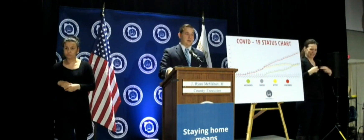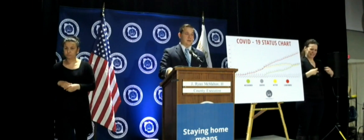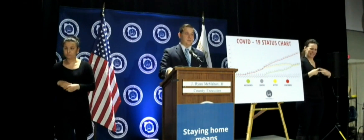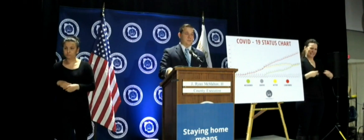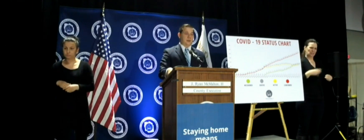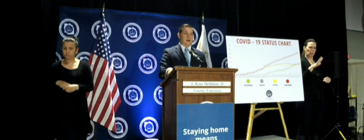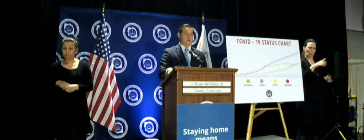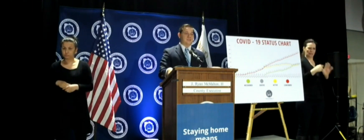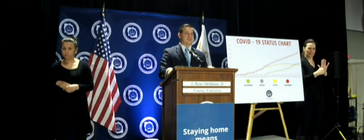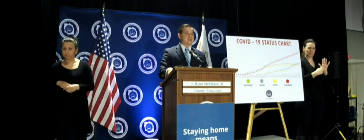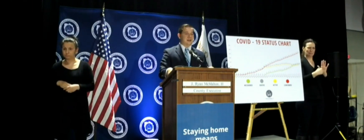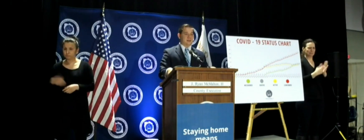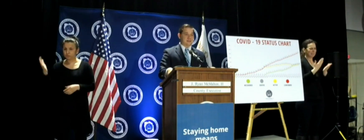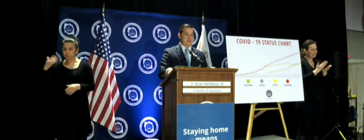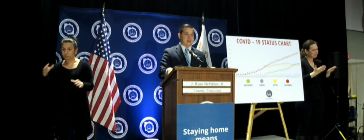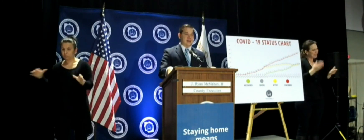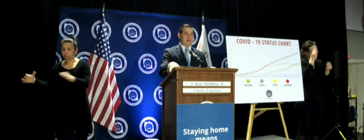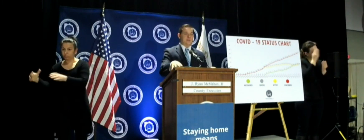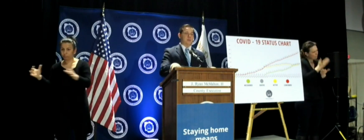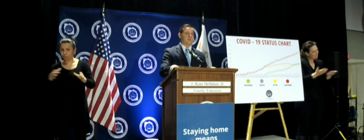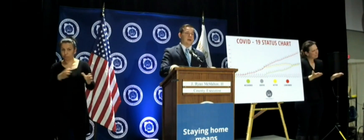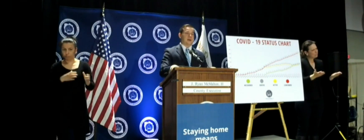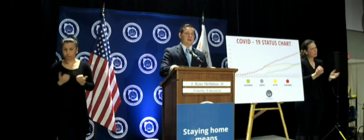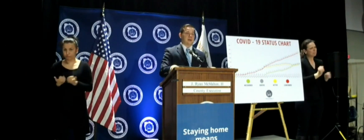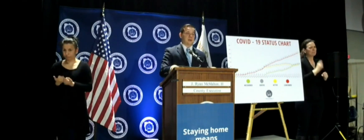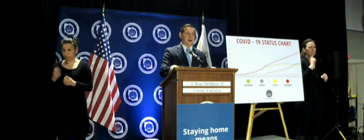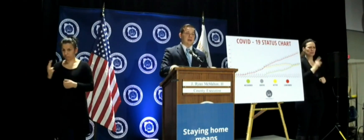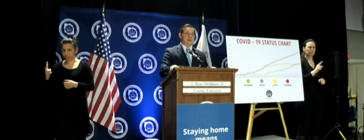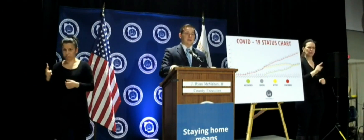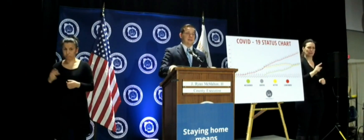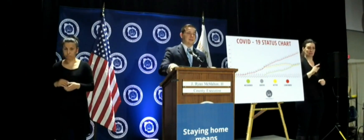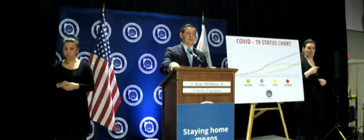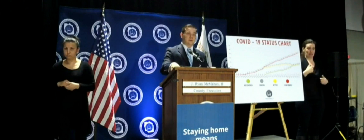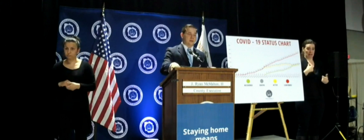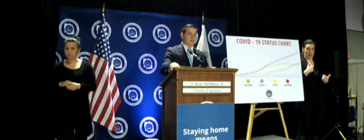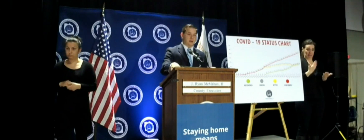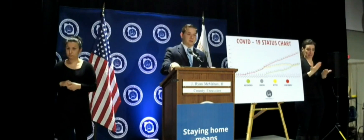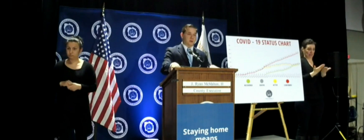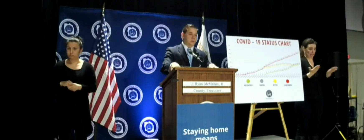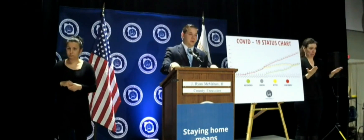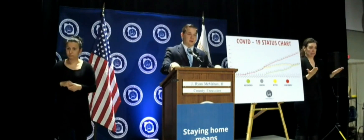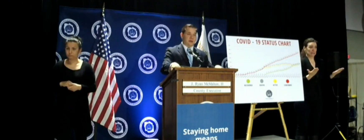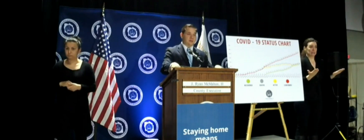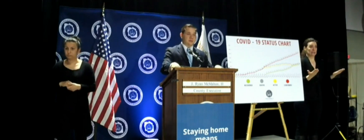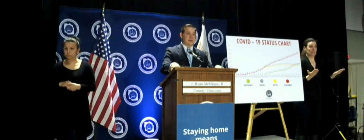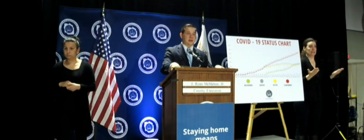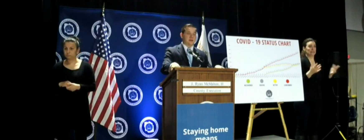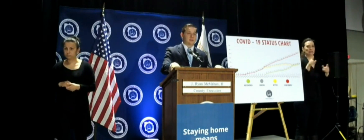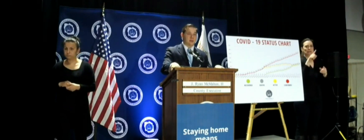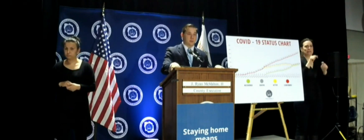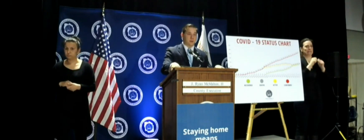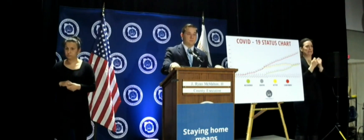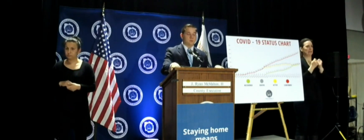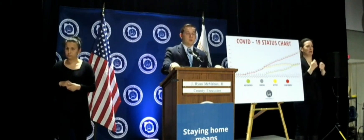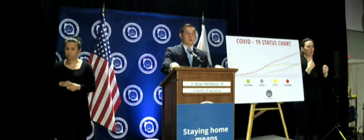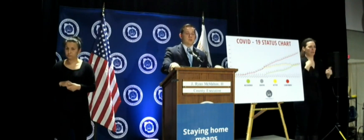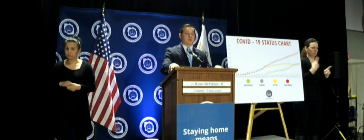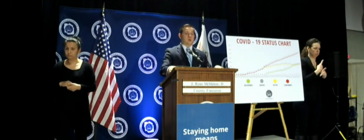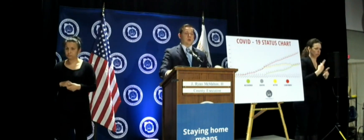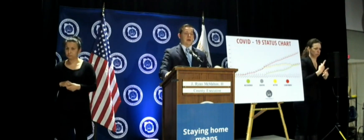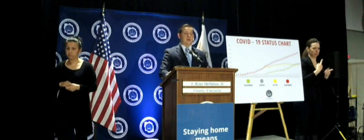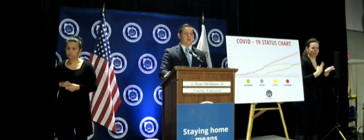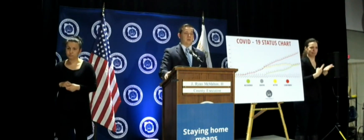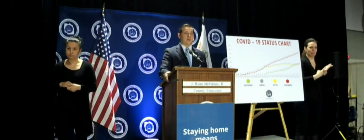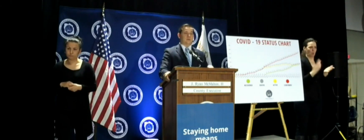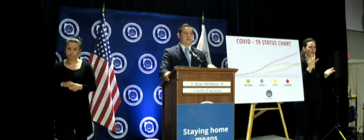Again, I don't see a lot of this data. I can't put my analytics team into the health department analyzing this data because of HIPAA.